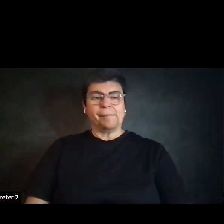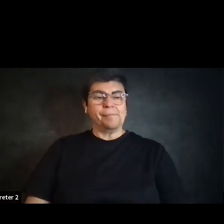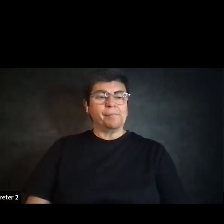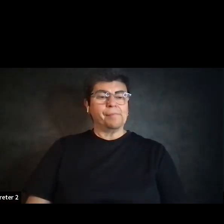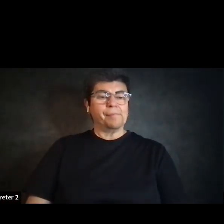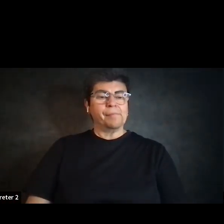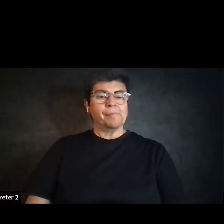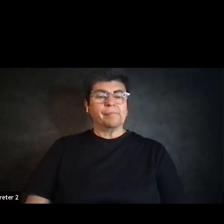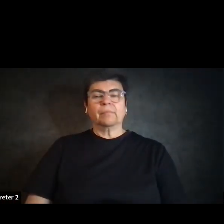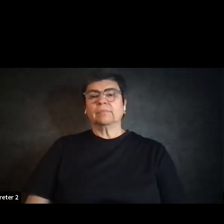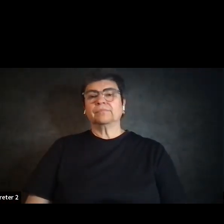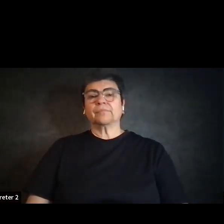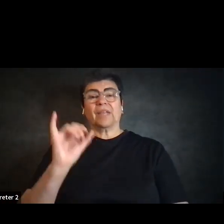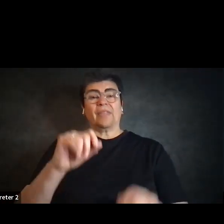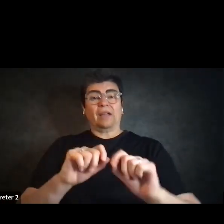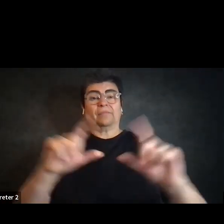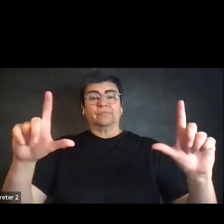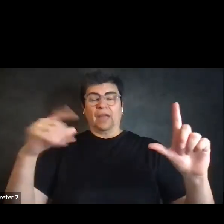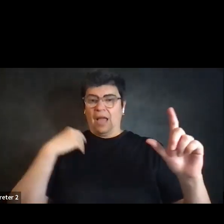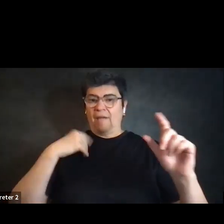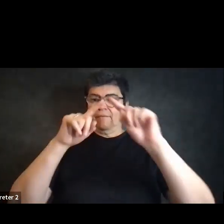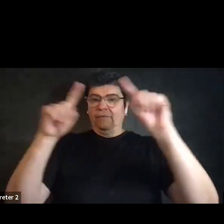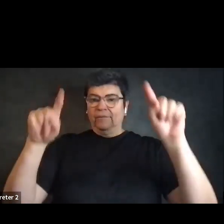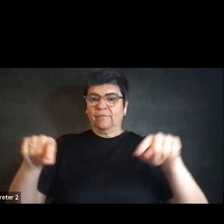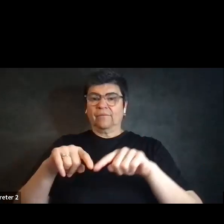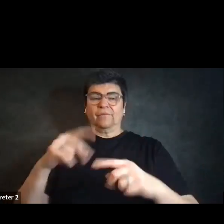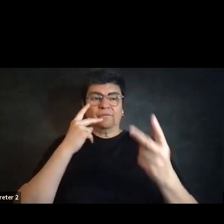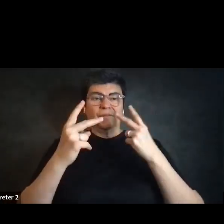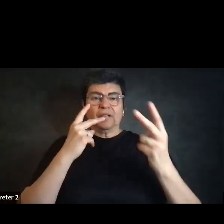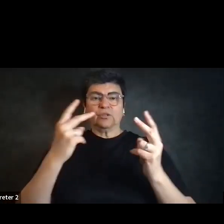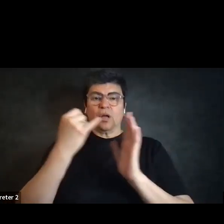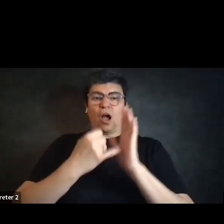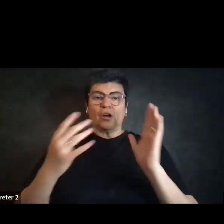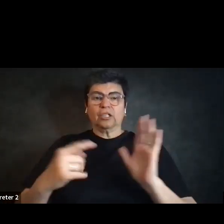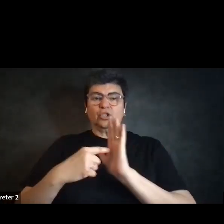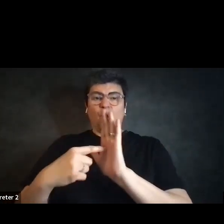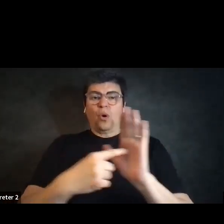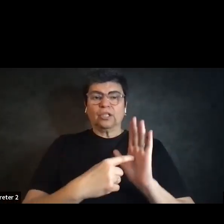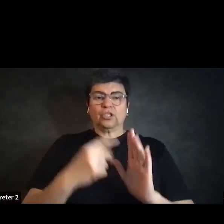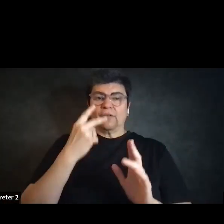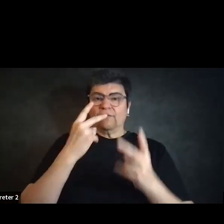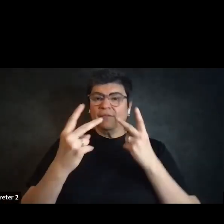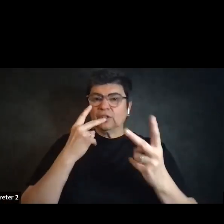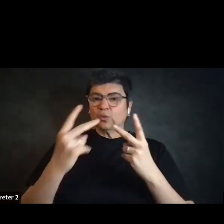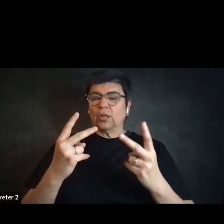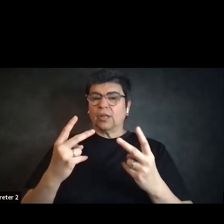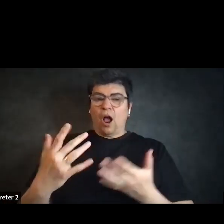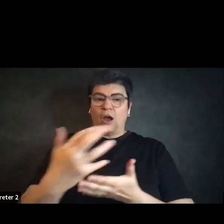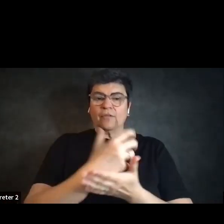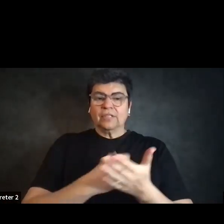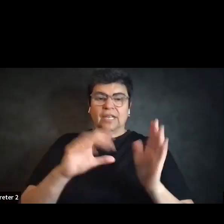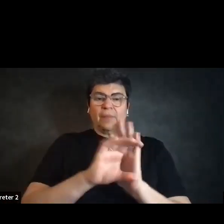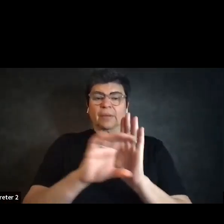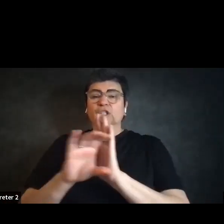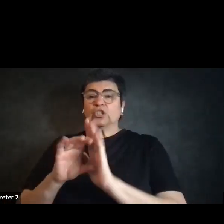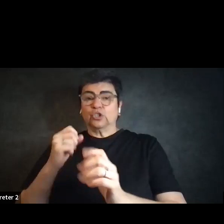On the side of the slide there is a screen where the visual artist is showing the visual harvested images which she made